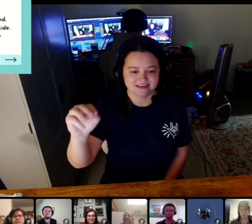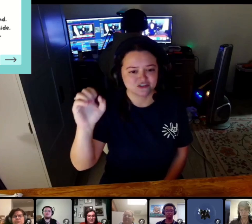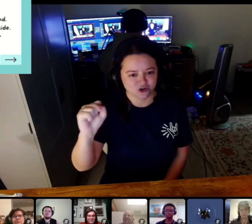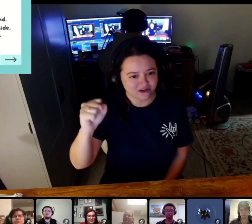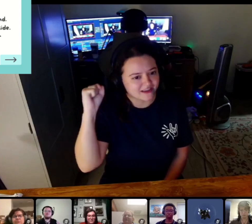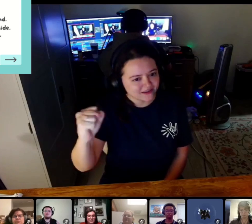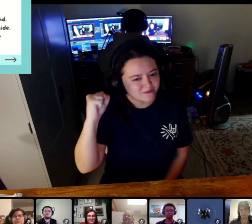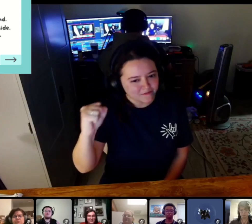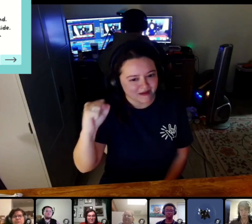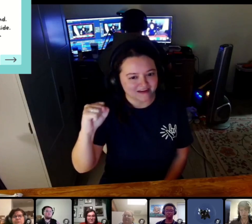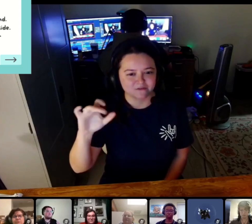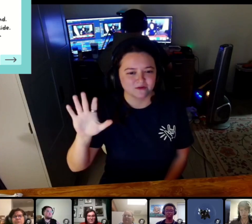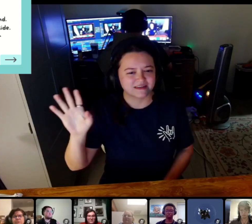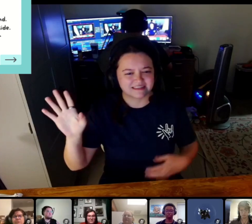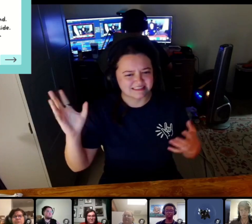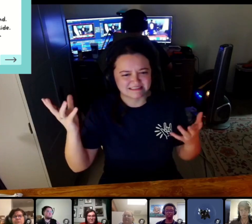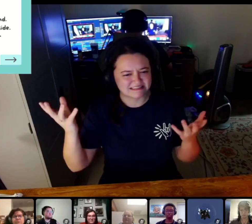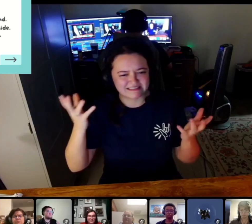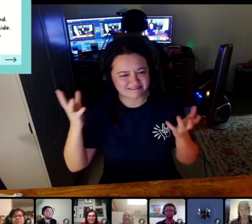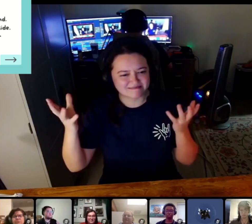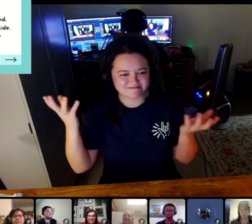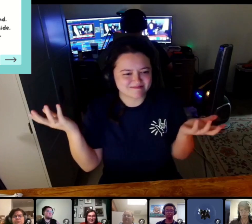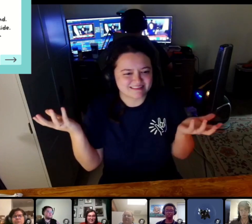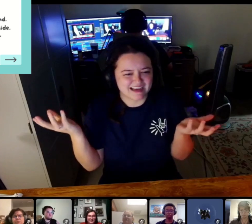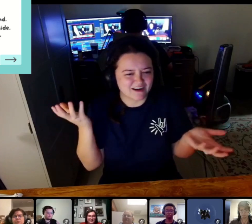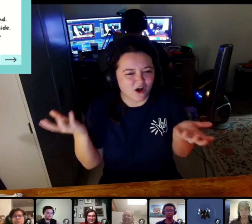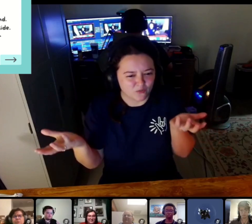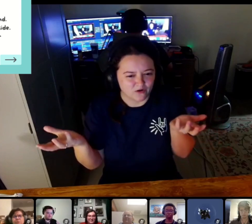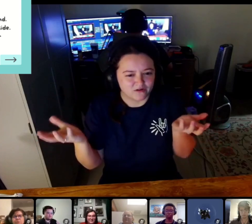like jerking it back and forth, and it's kind of awkward.